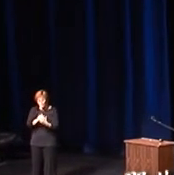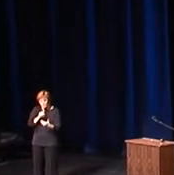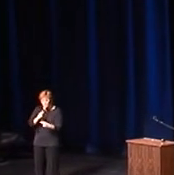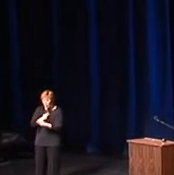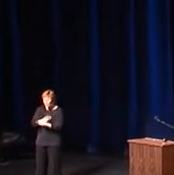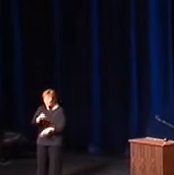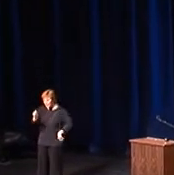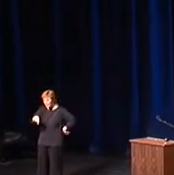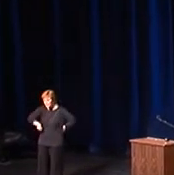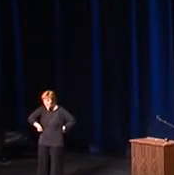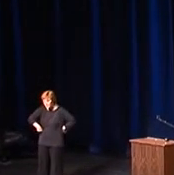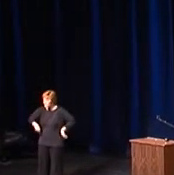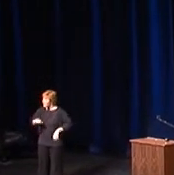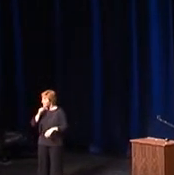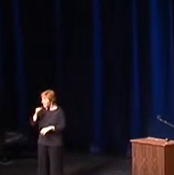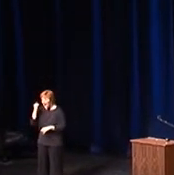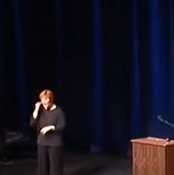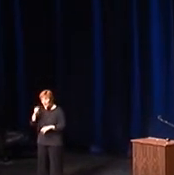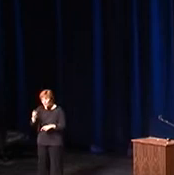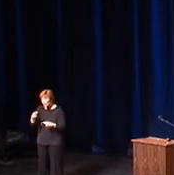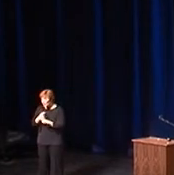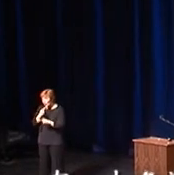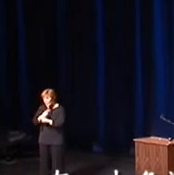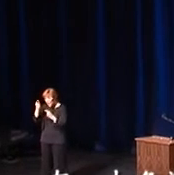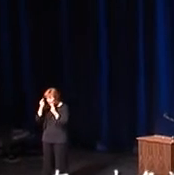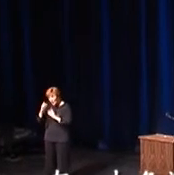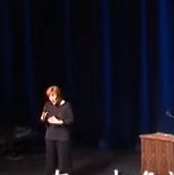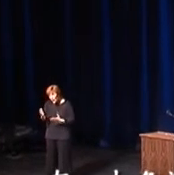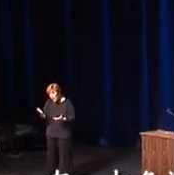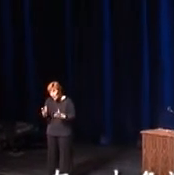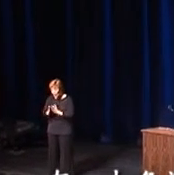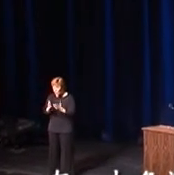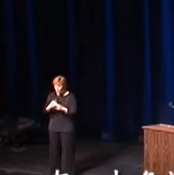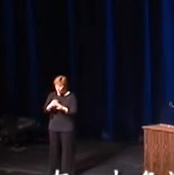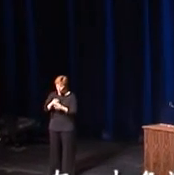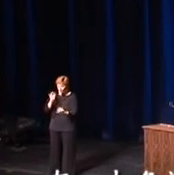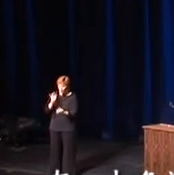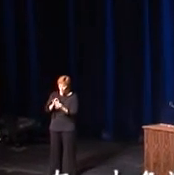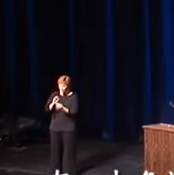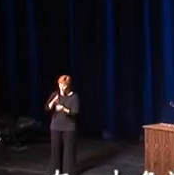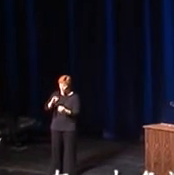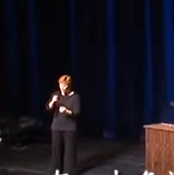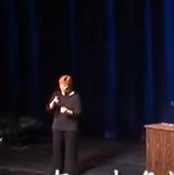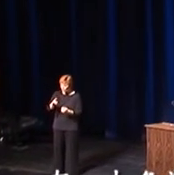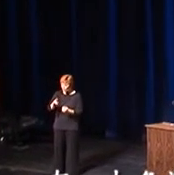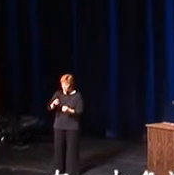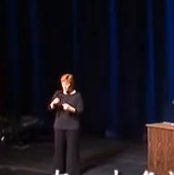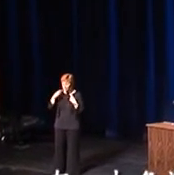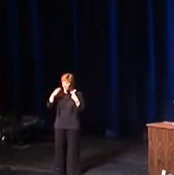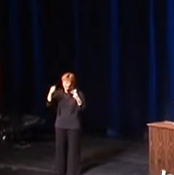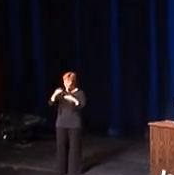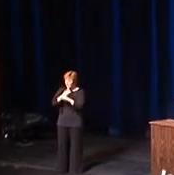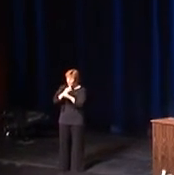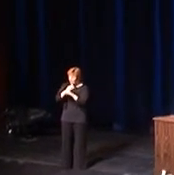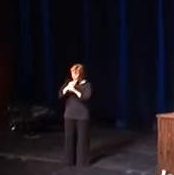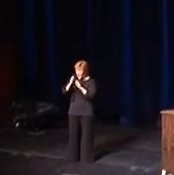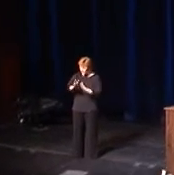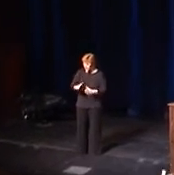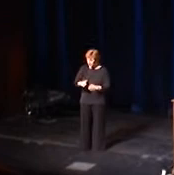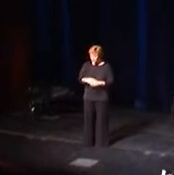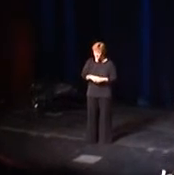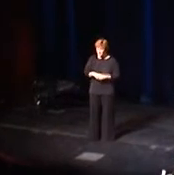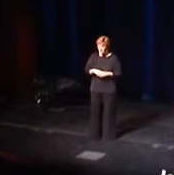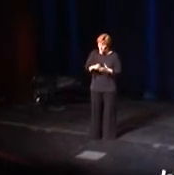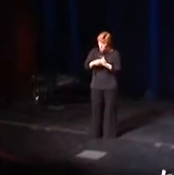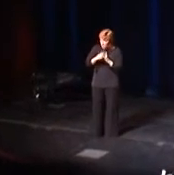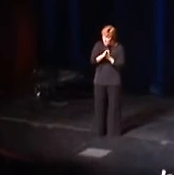geometry. Not if you're a geometry thinker. There's a book called Perfect Rigor about a famous mathematician. And in the very beginning of that